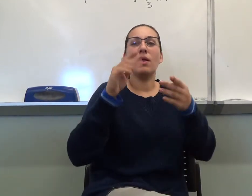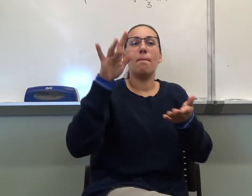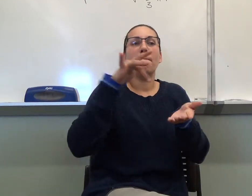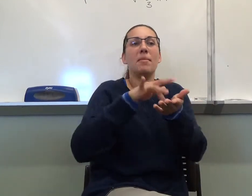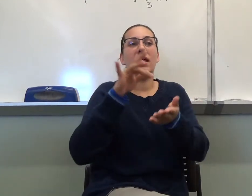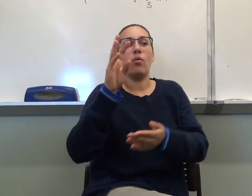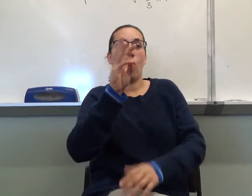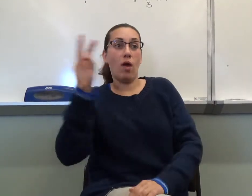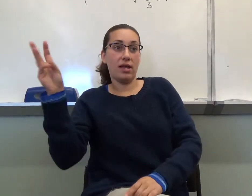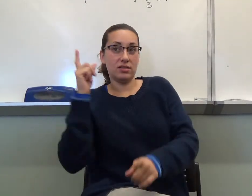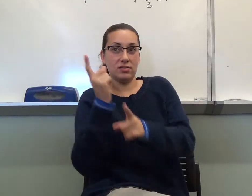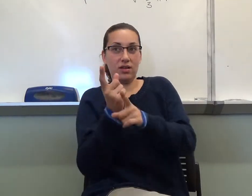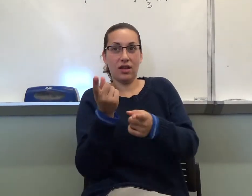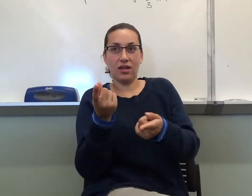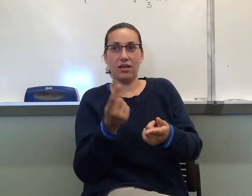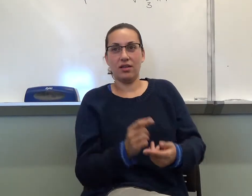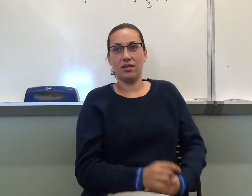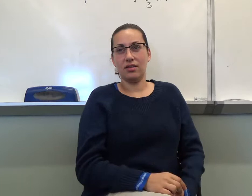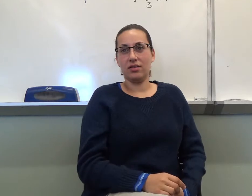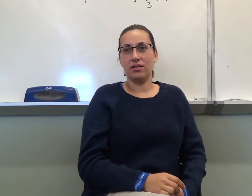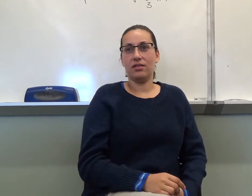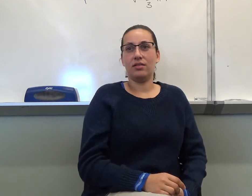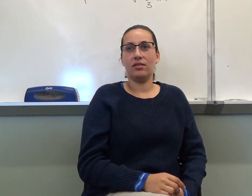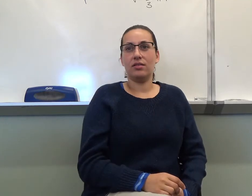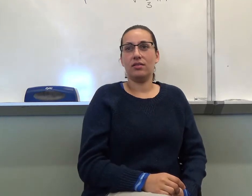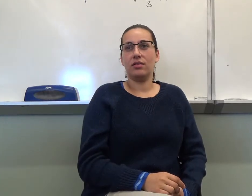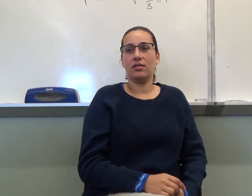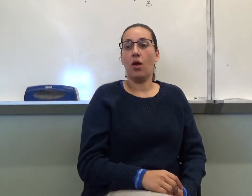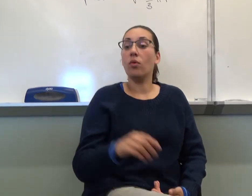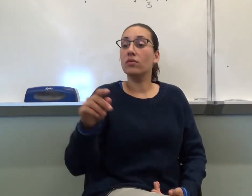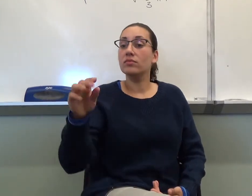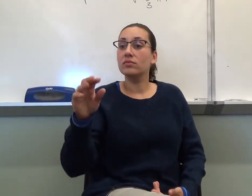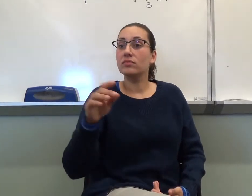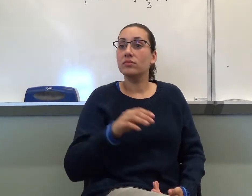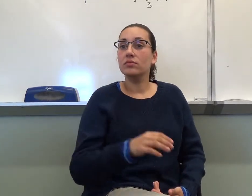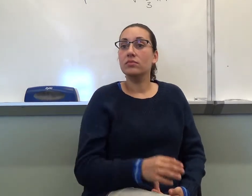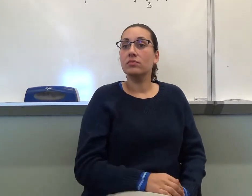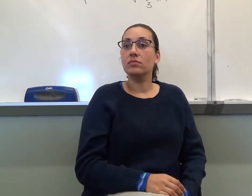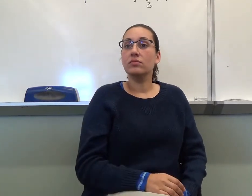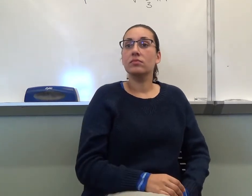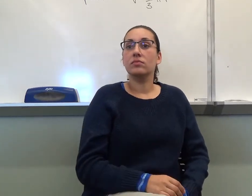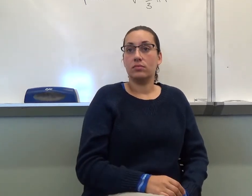damage, 81.2 billion, did not have the highest wind speed.